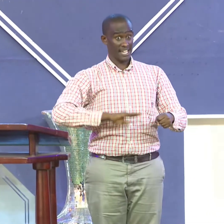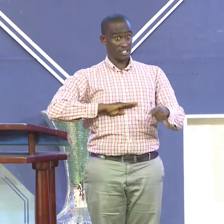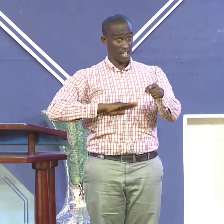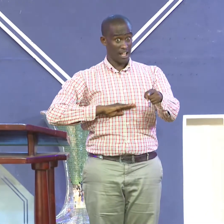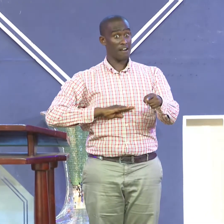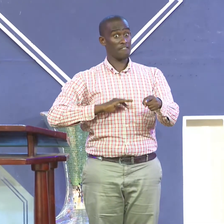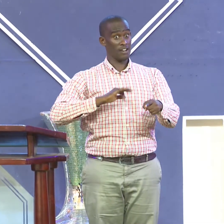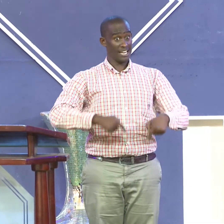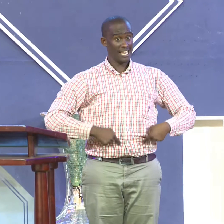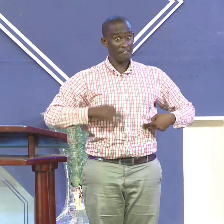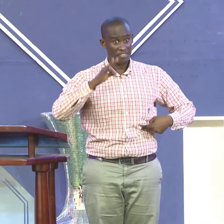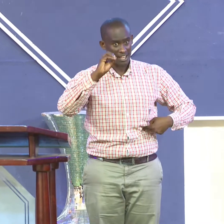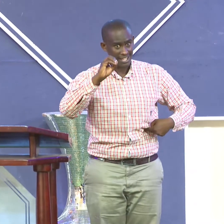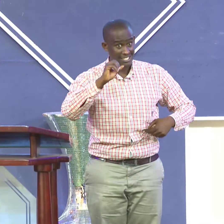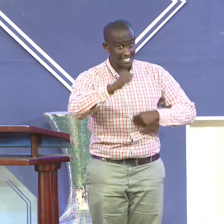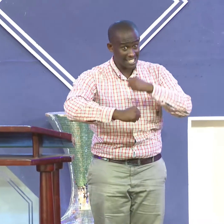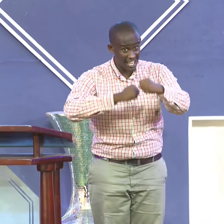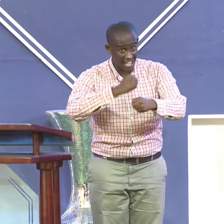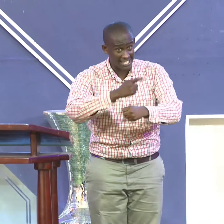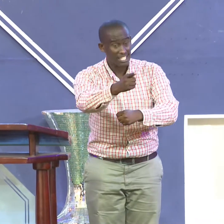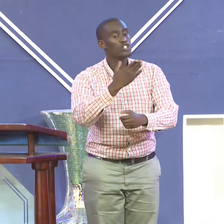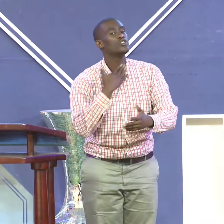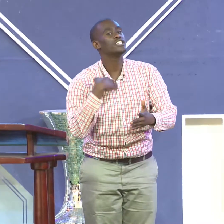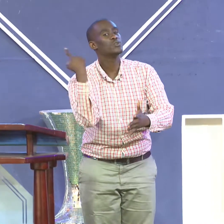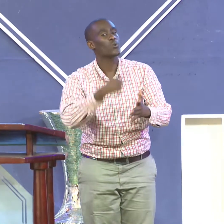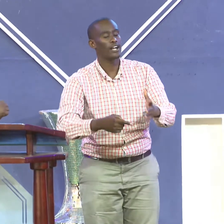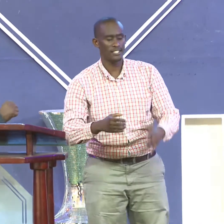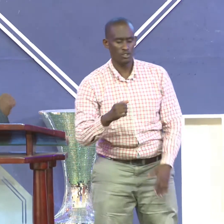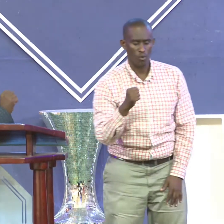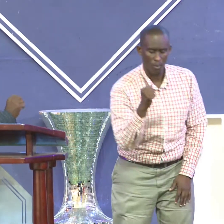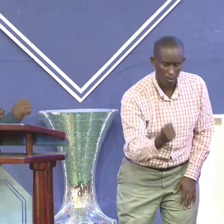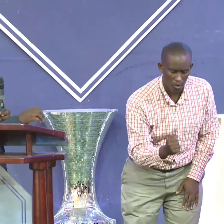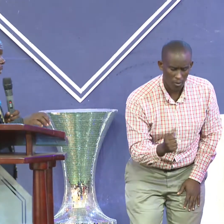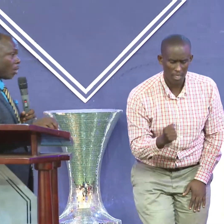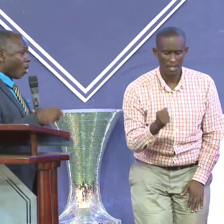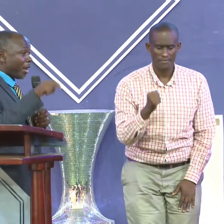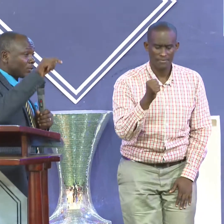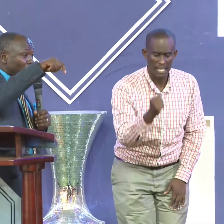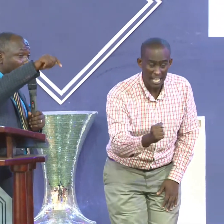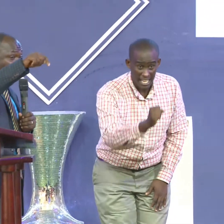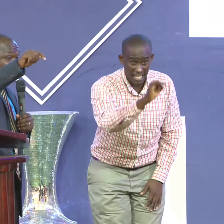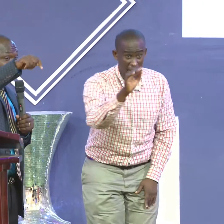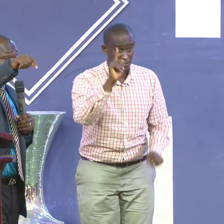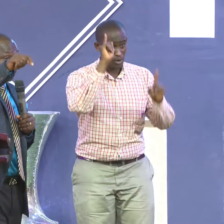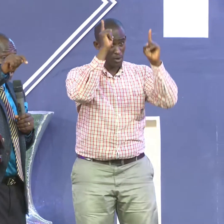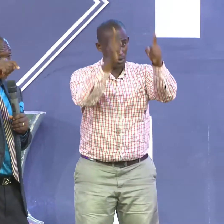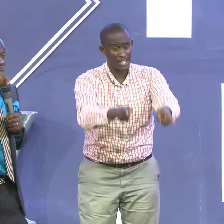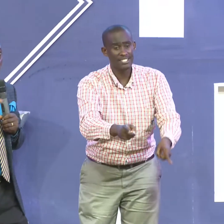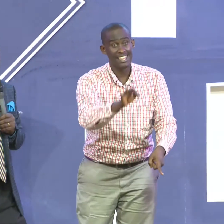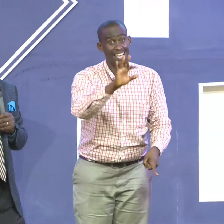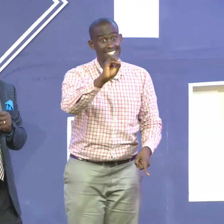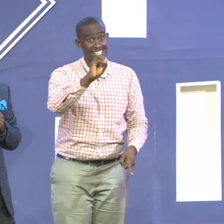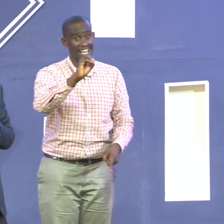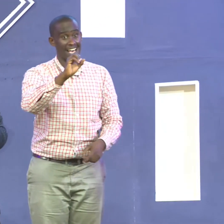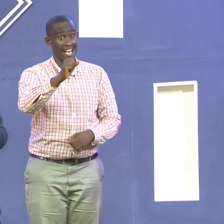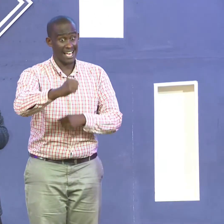are at today, you will need a stick. A walking stick. By